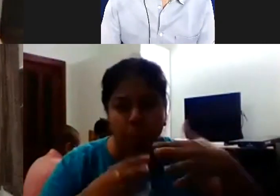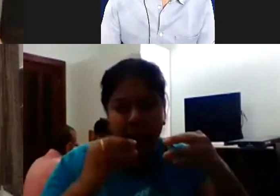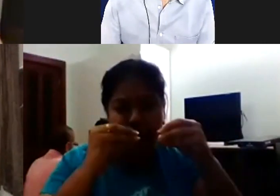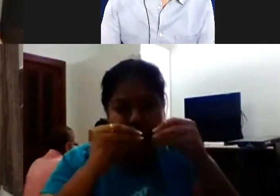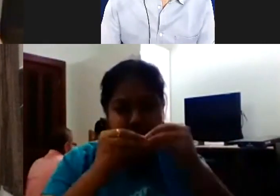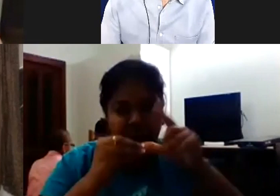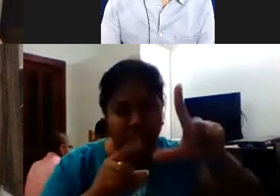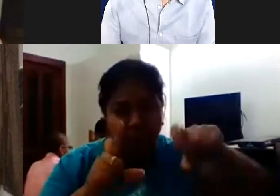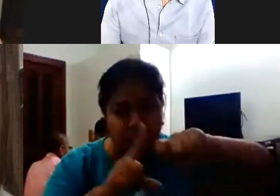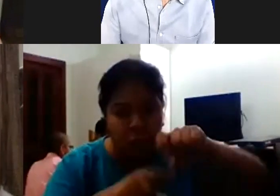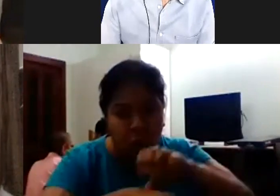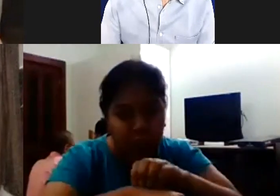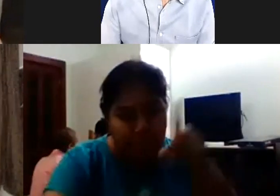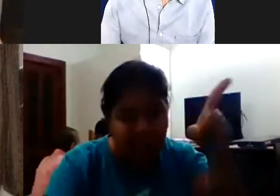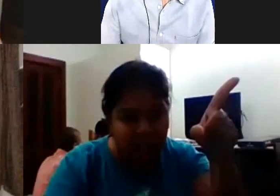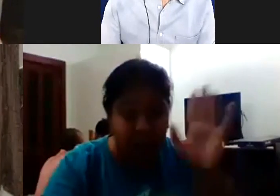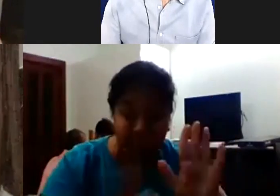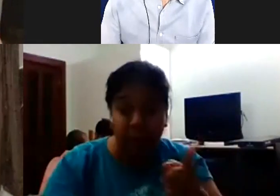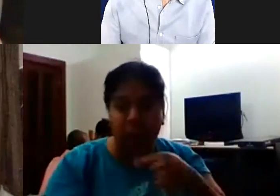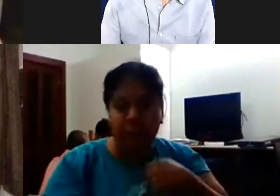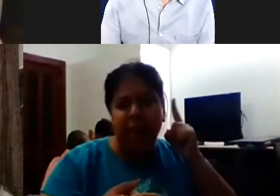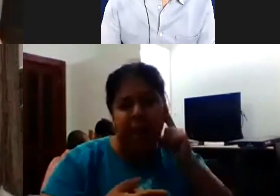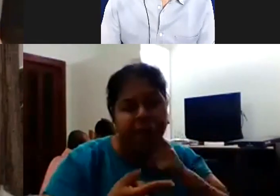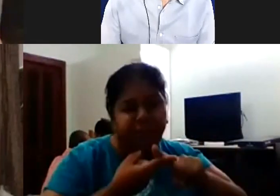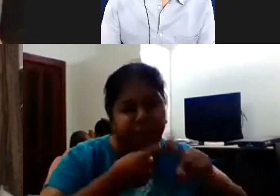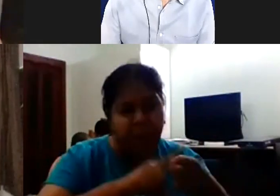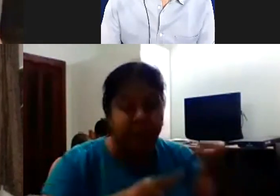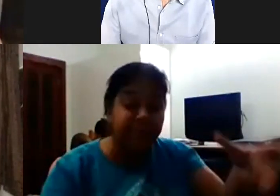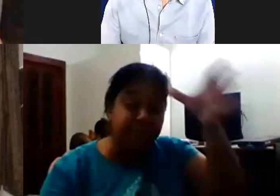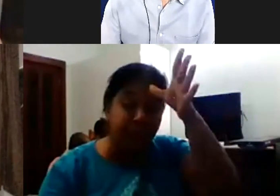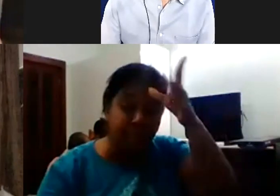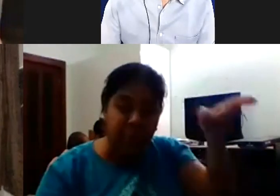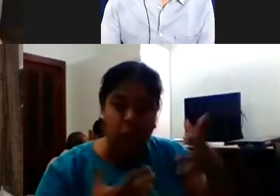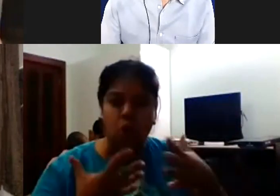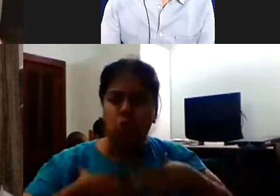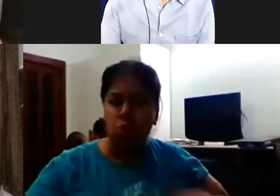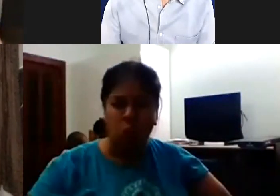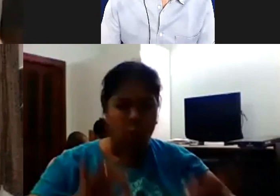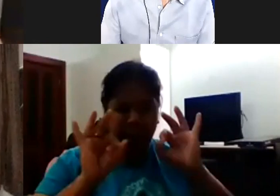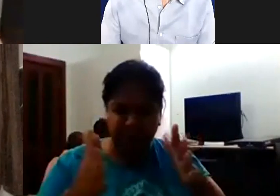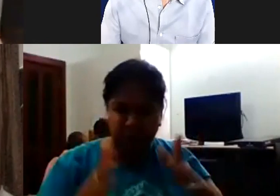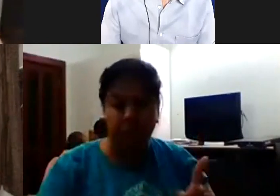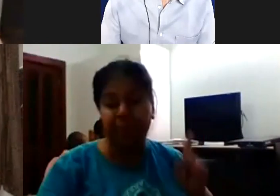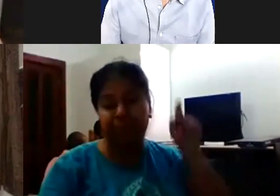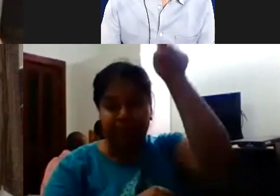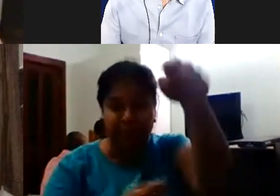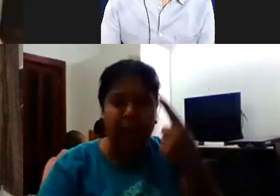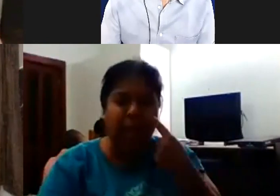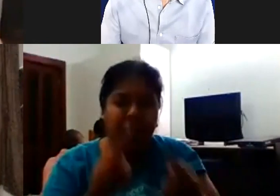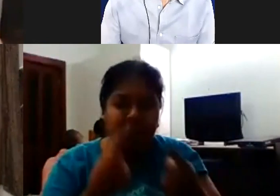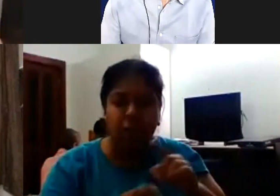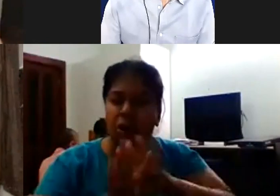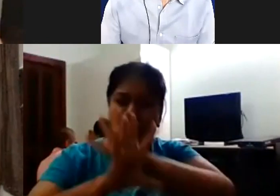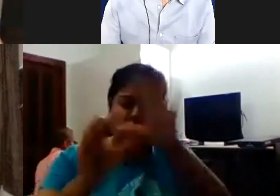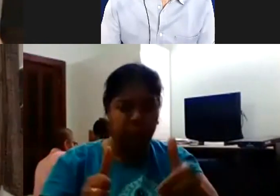place in Karol Bagh, there's this hospital, and I have a deaf friend there, and her father was not feeling well,